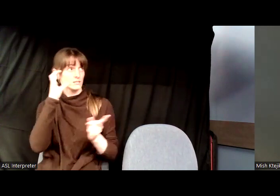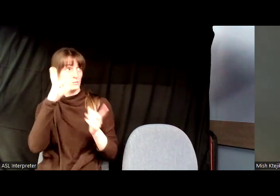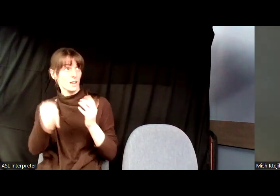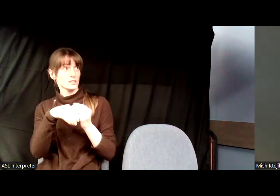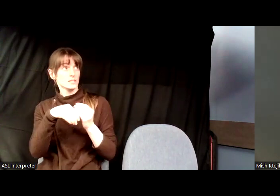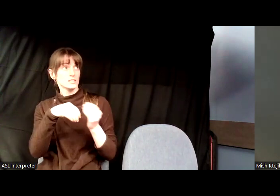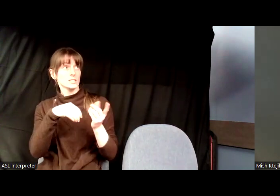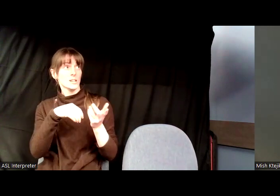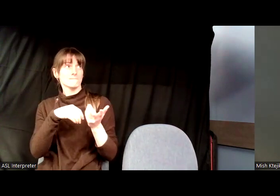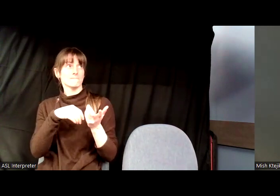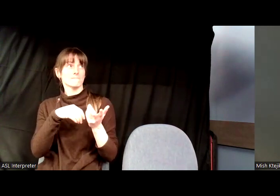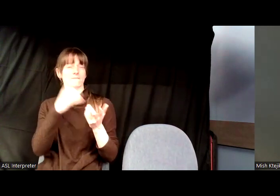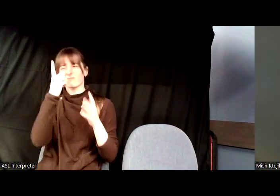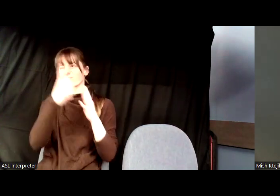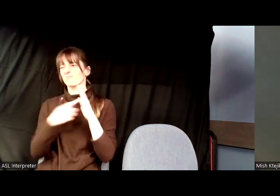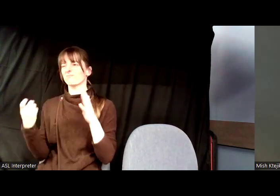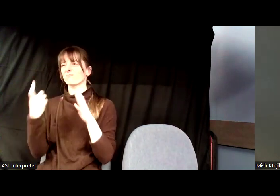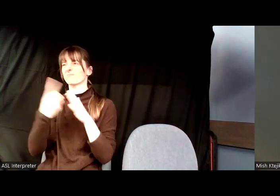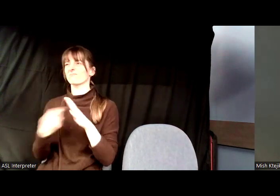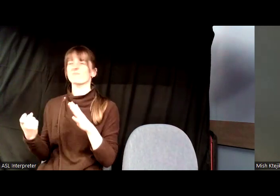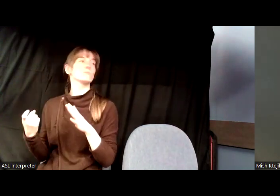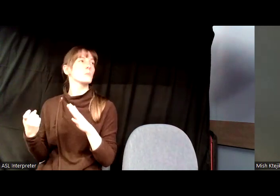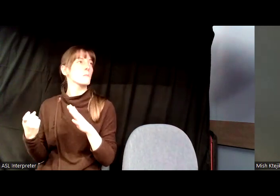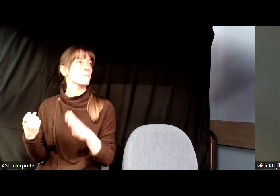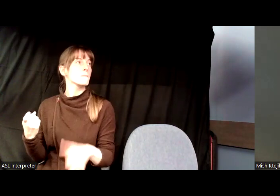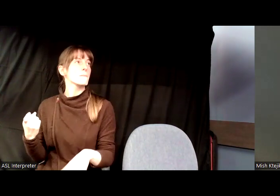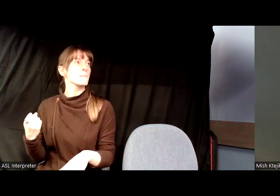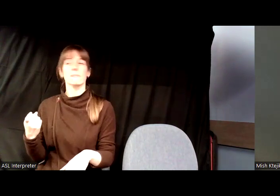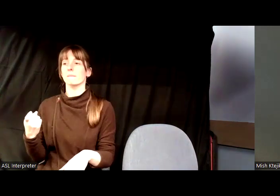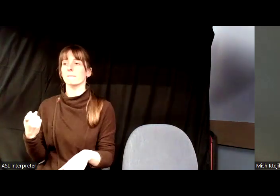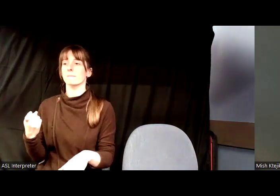you wanna do? Colleen saying, I lost it.